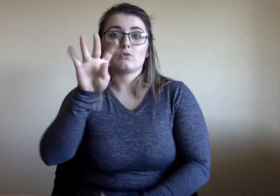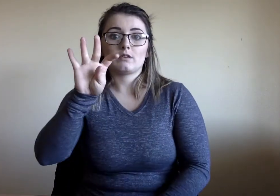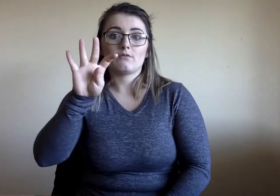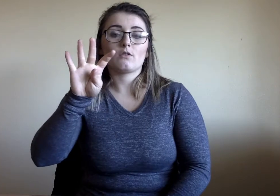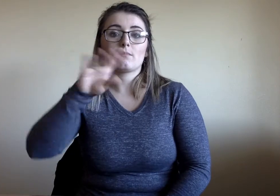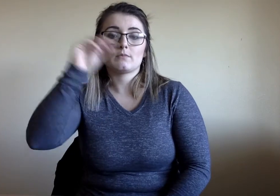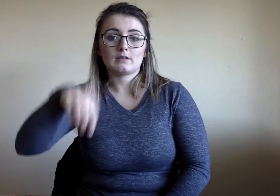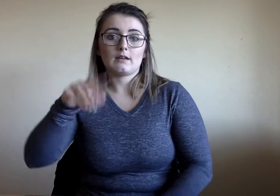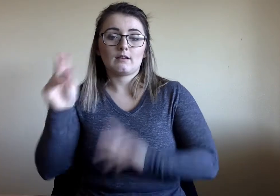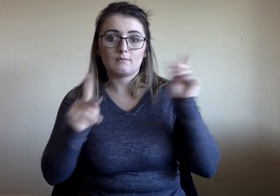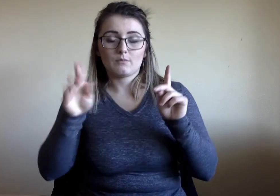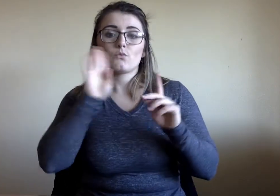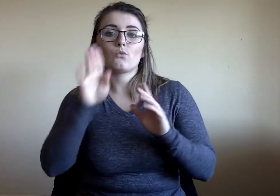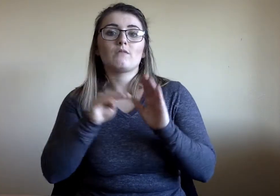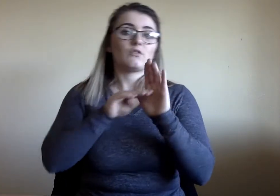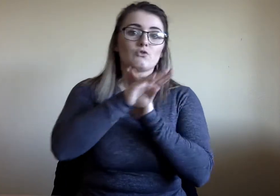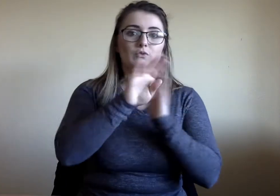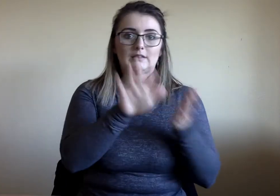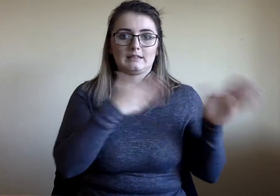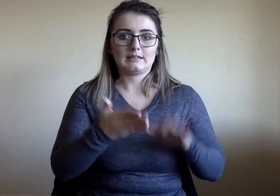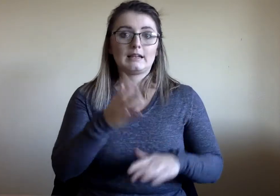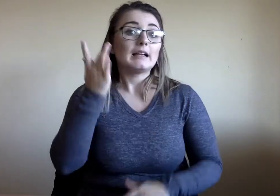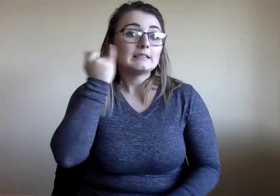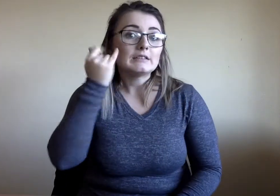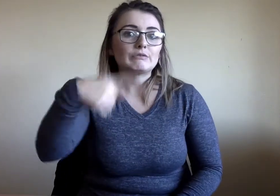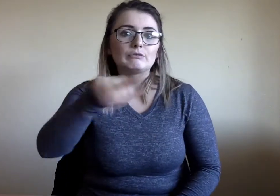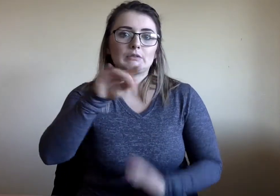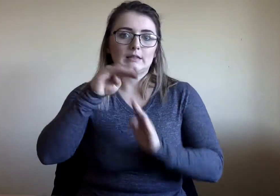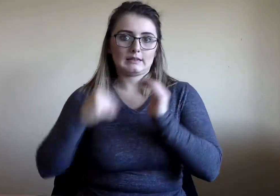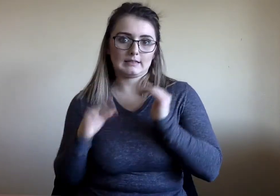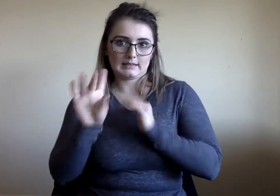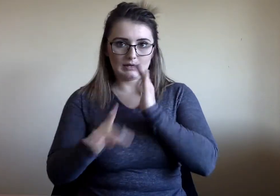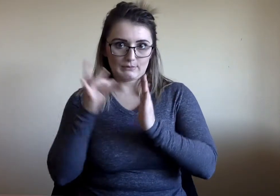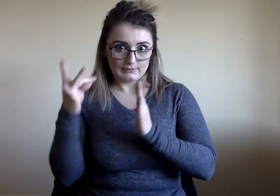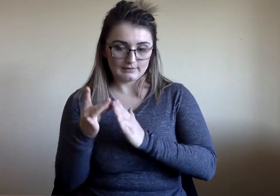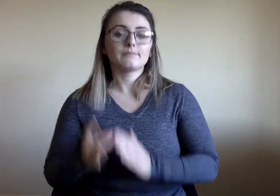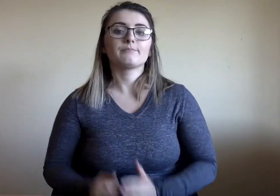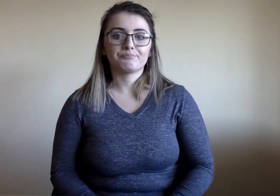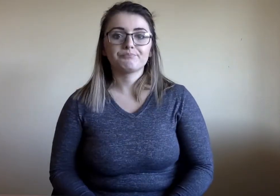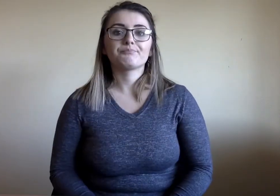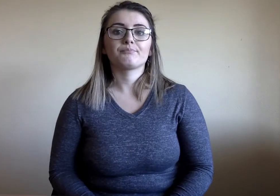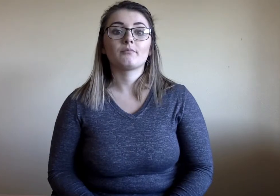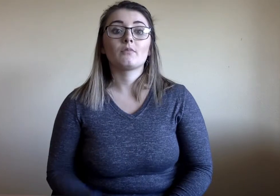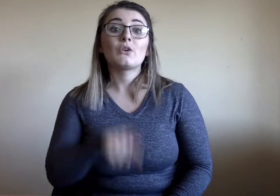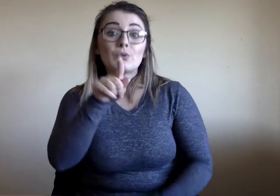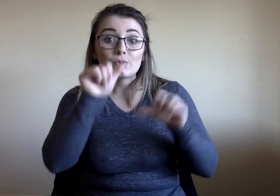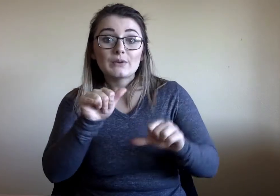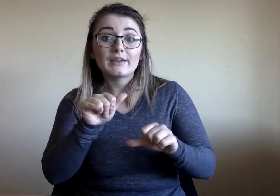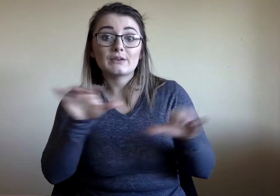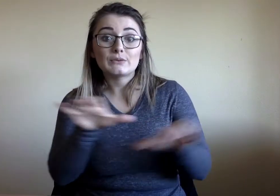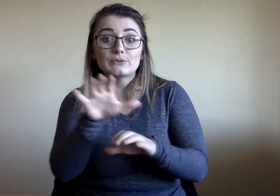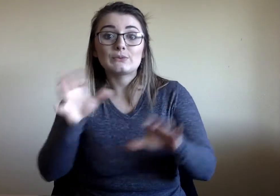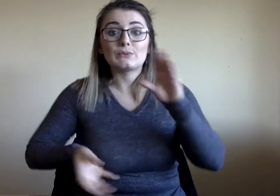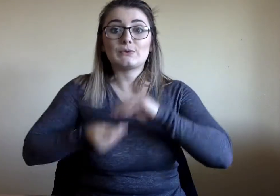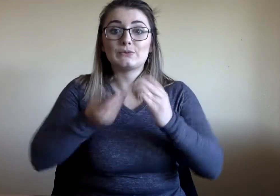death. I shouldn't have to sell sleep, though. It's pretty awesome. And you can do some additional things that really make sure that you're having a great night's sleep. Close